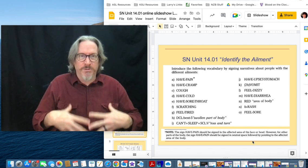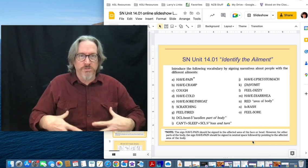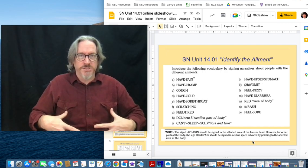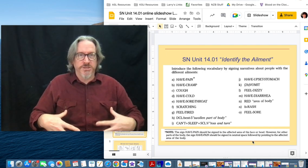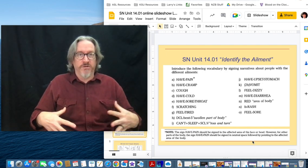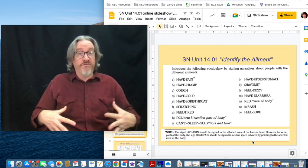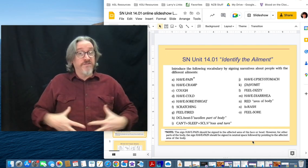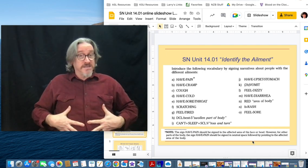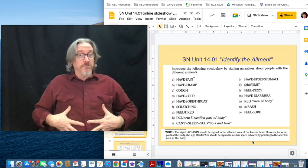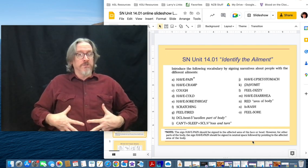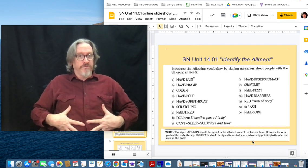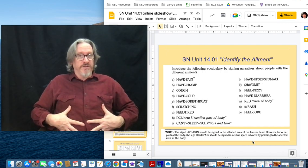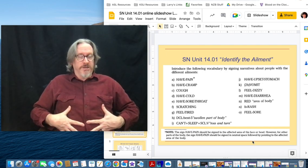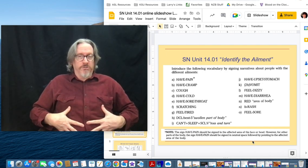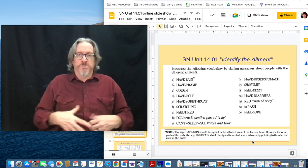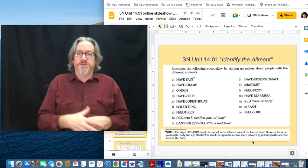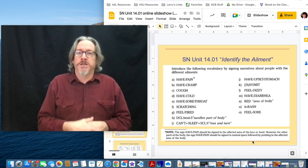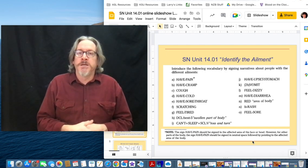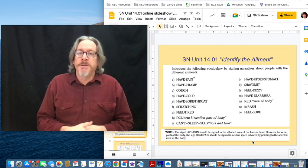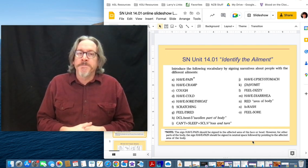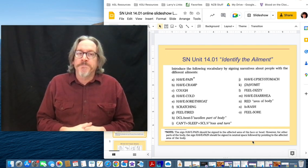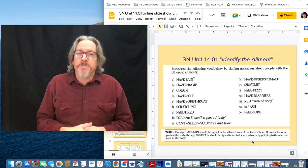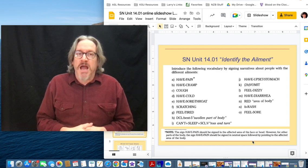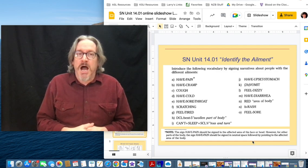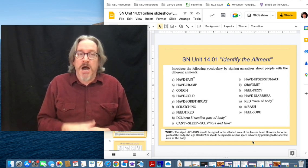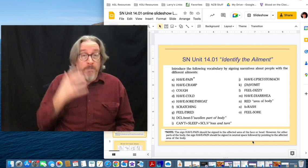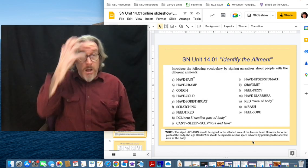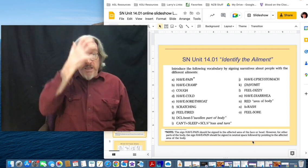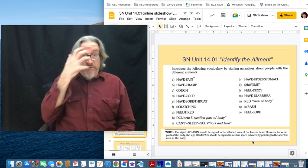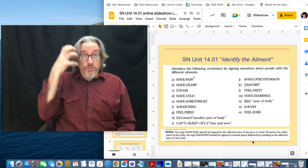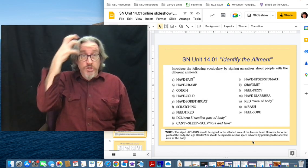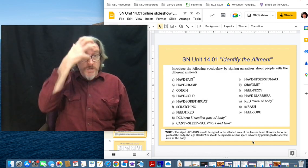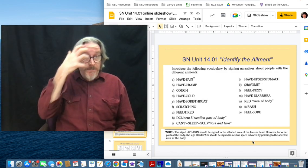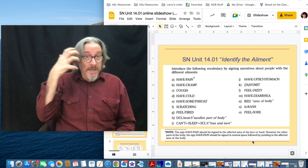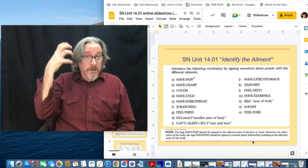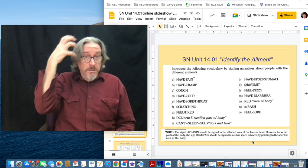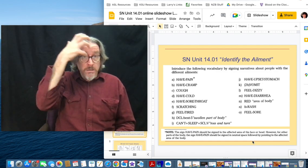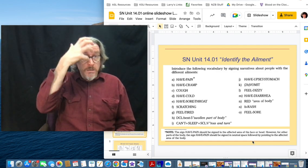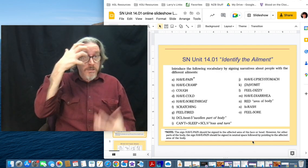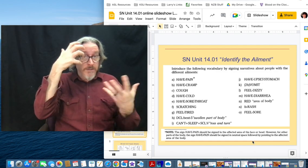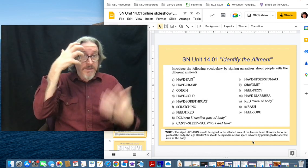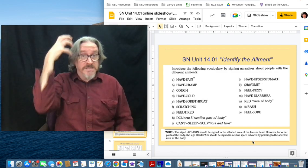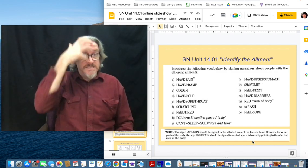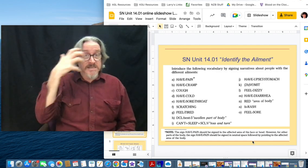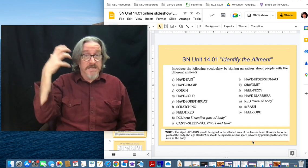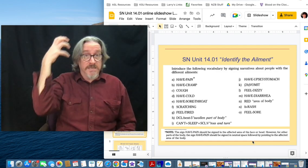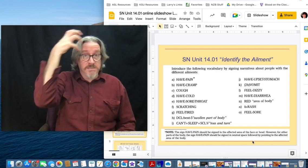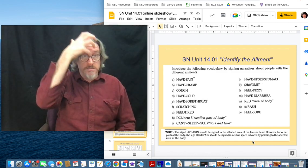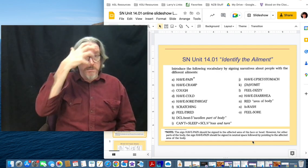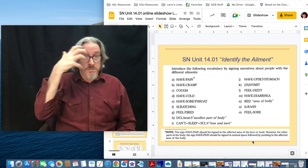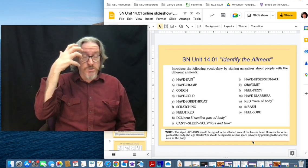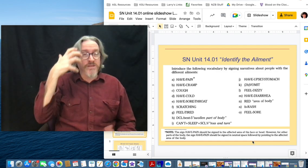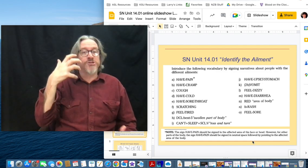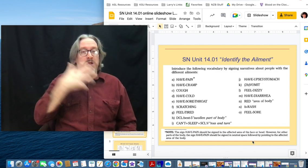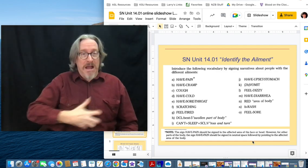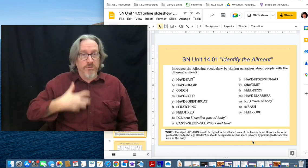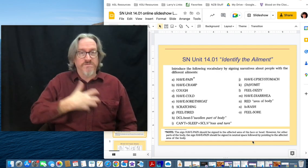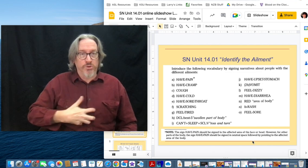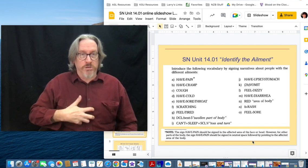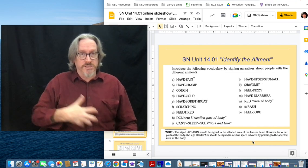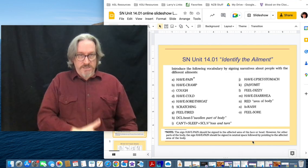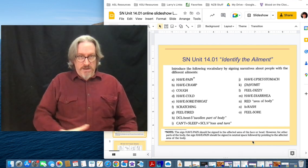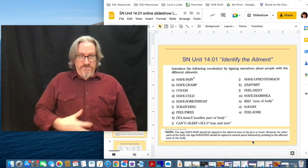as opposed to a physical feeling gross. If you do it up here, it means dizziness. So things are